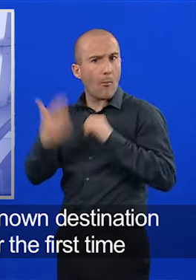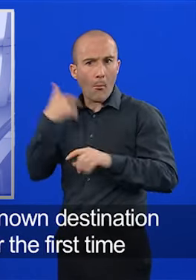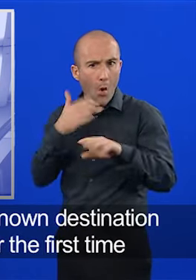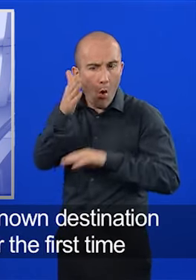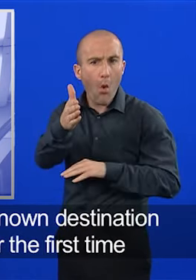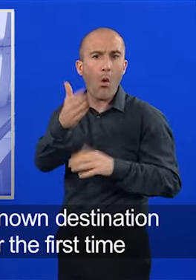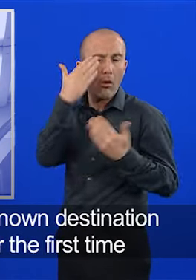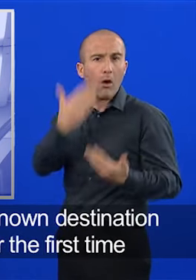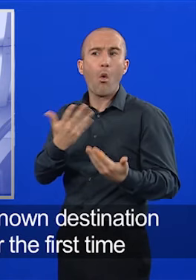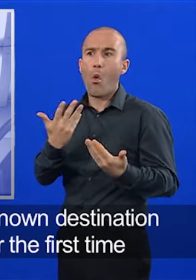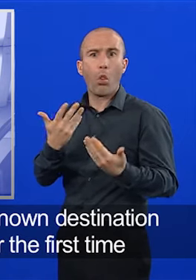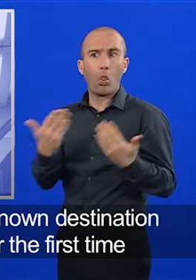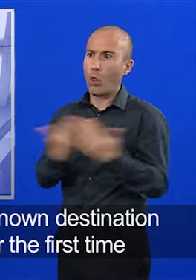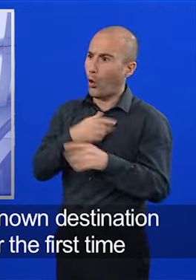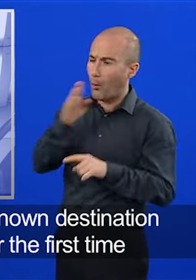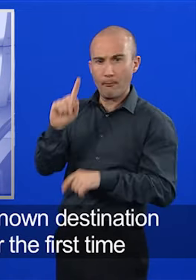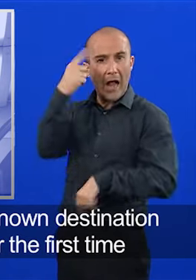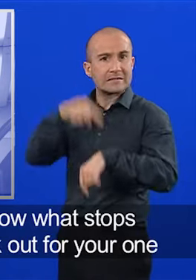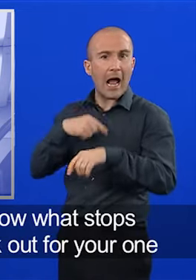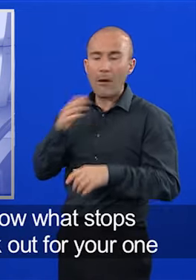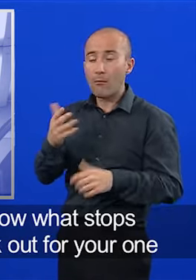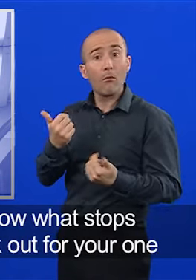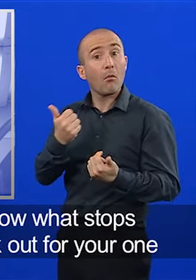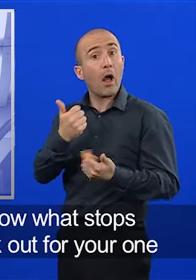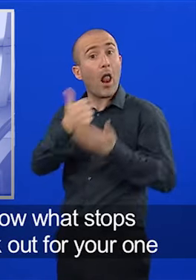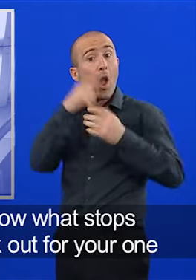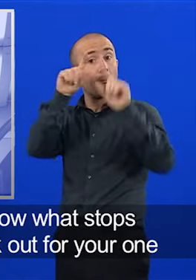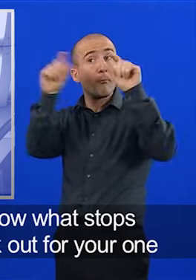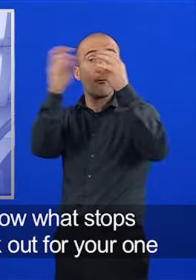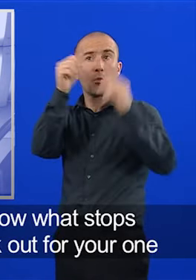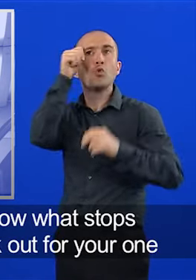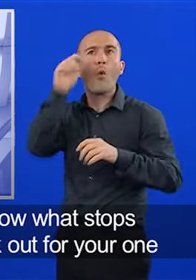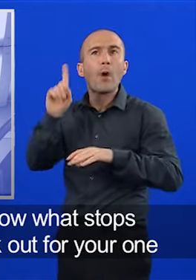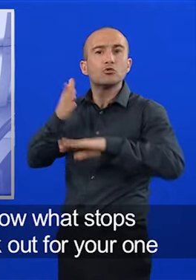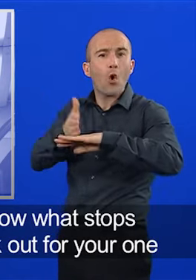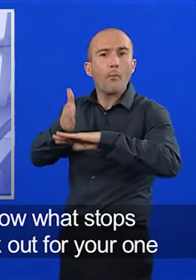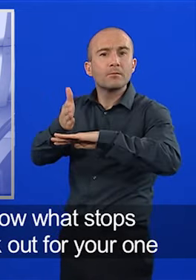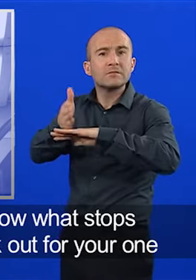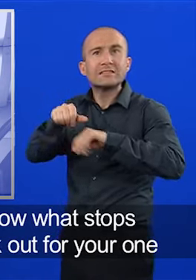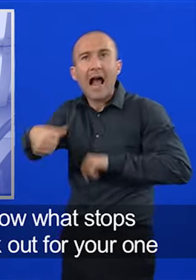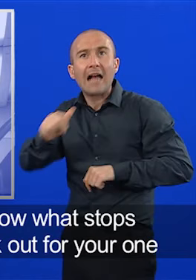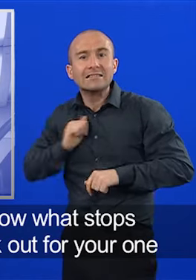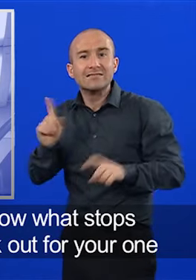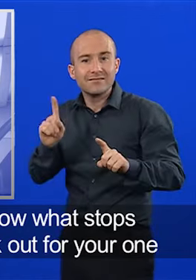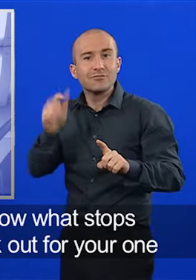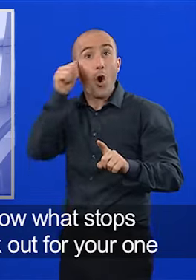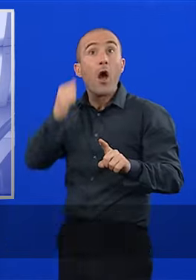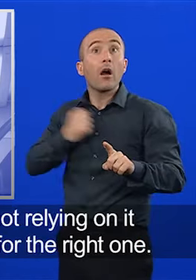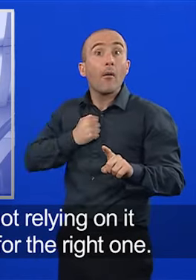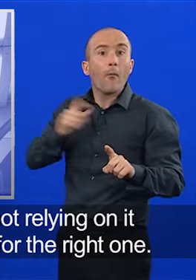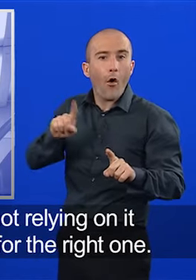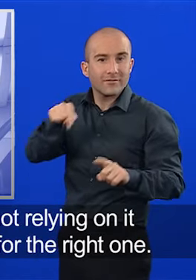unknown destination or somewhere new for the first time, it is always useful to know what stops are next, so you look out for